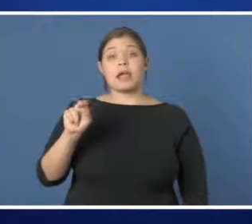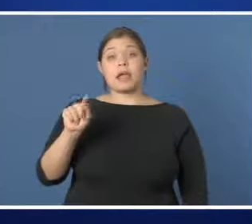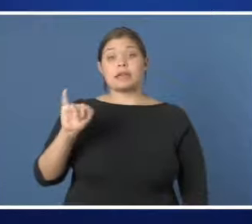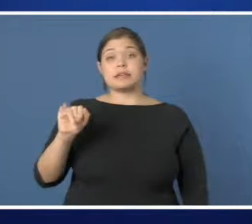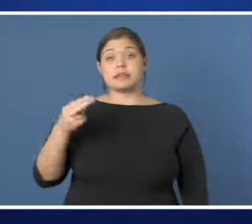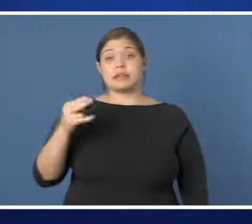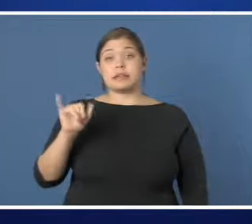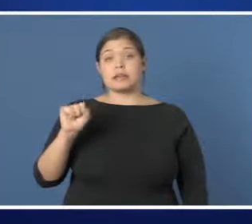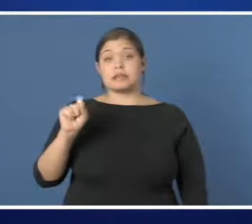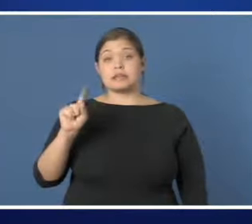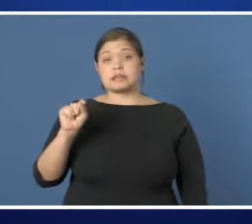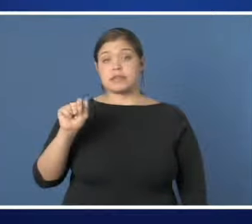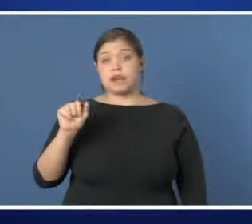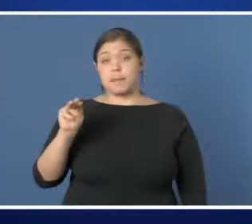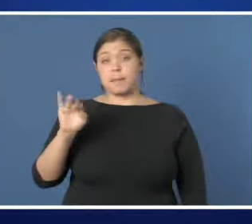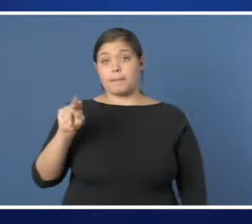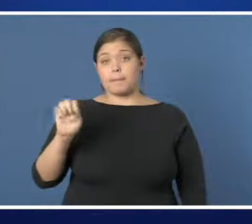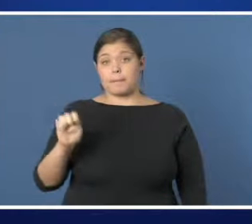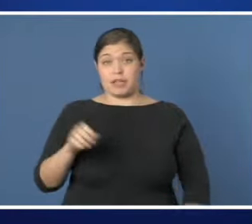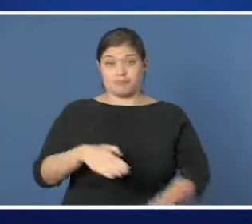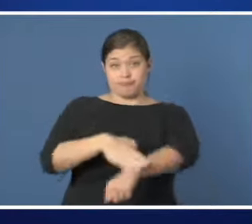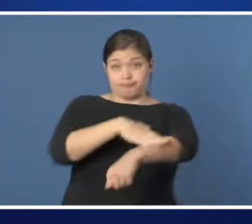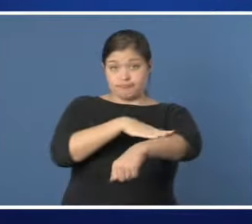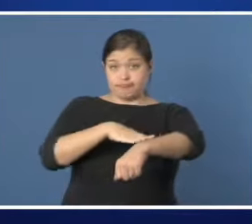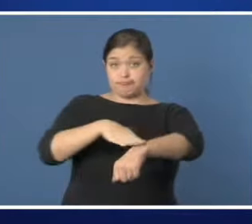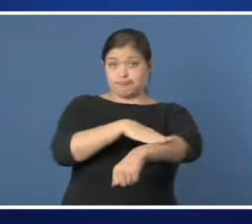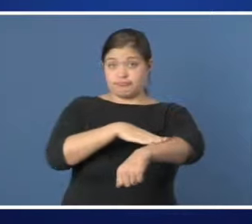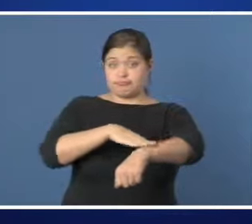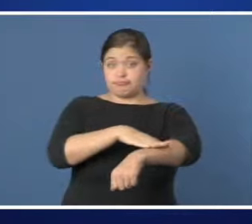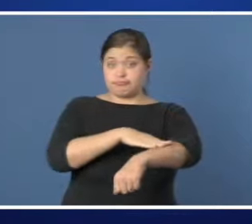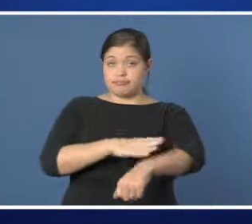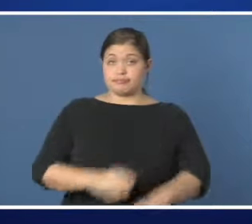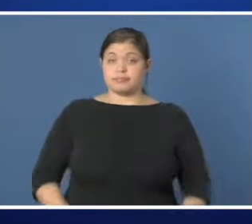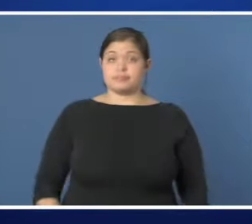Apply antihistamine cream to site.